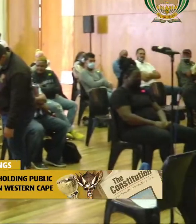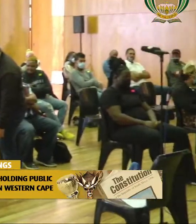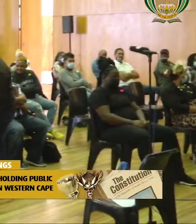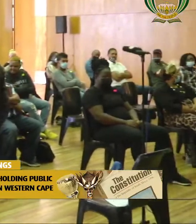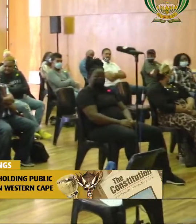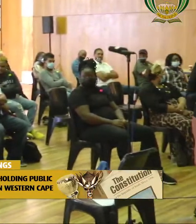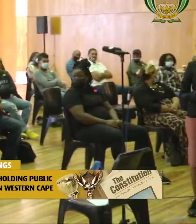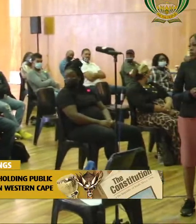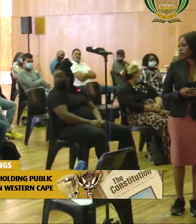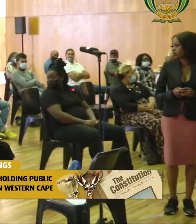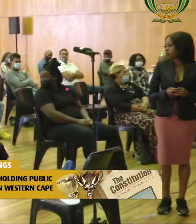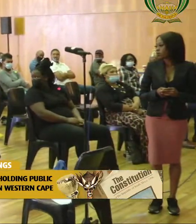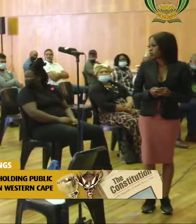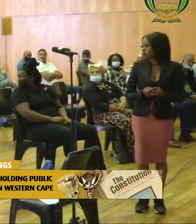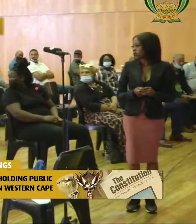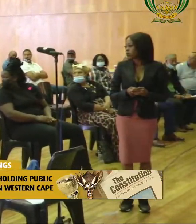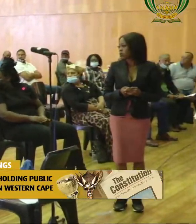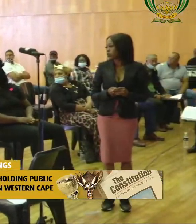Yes.